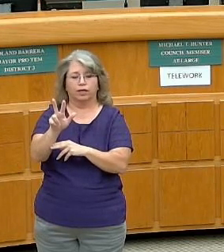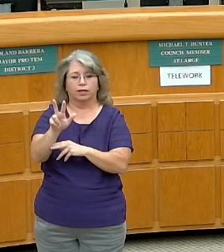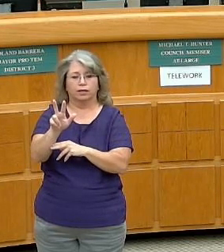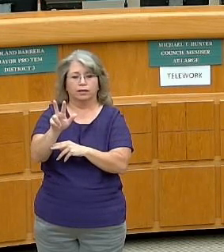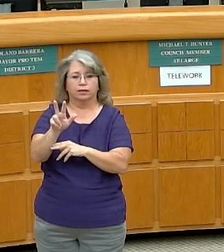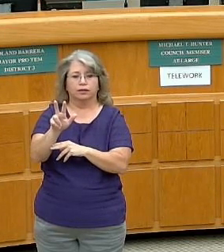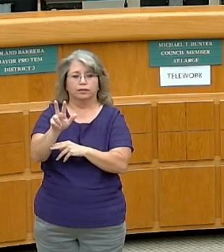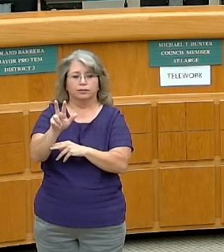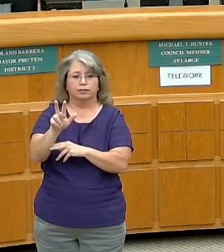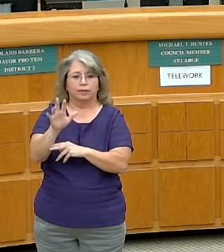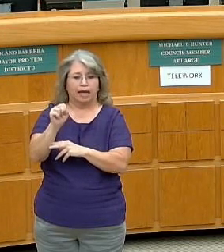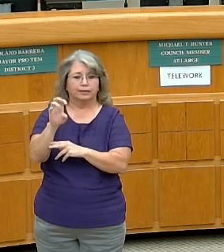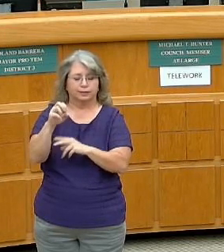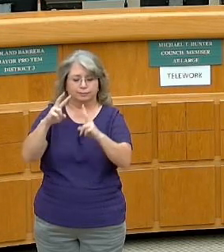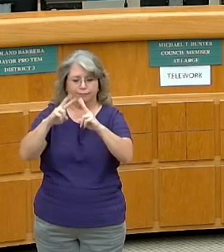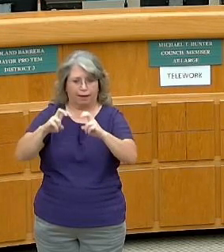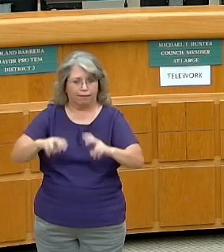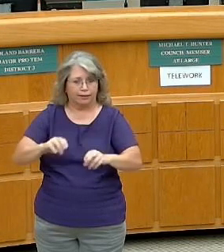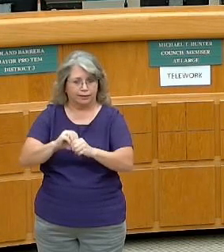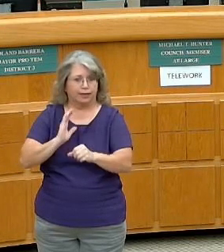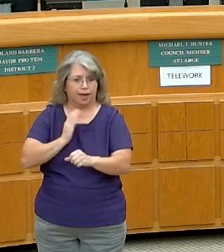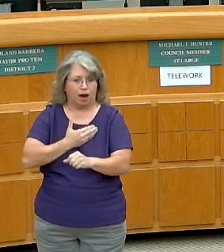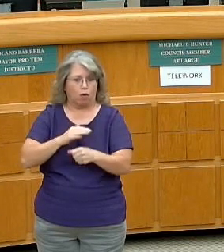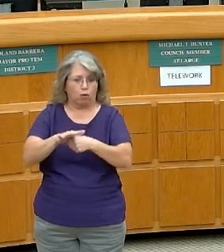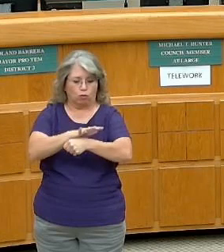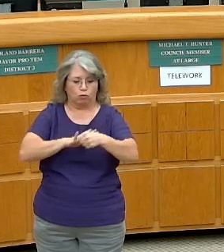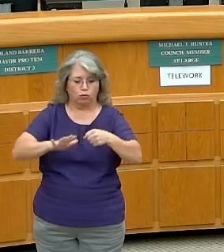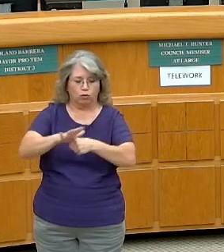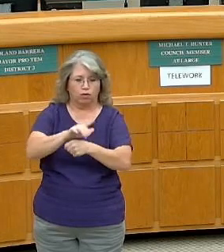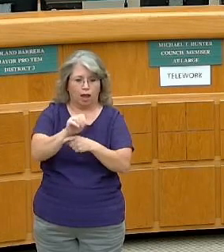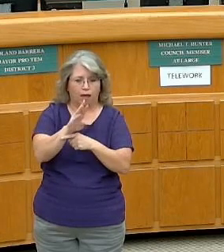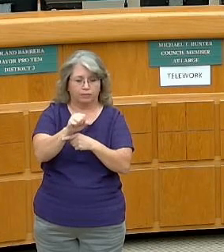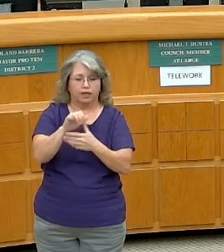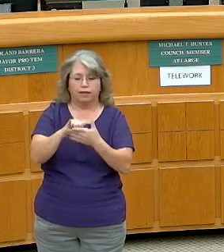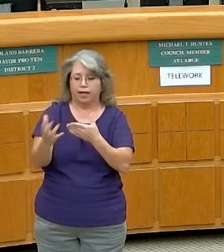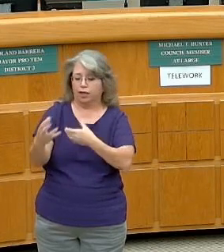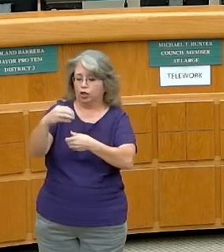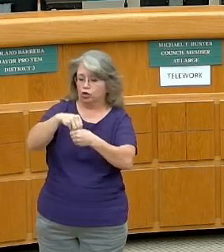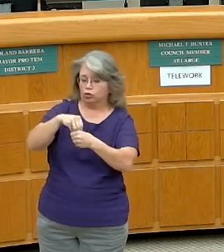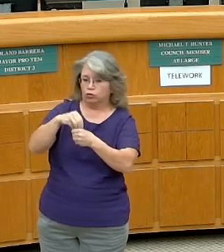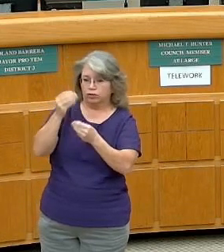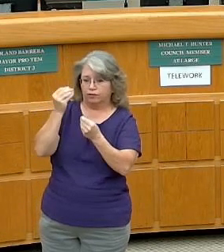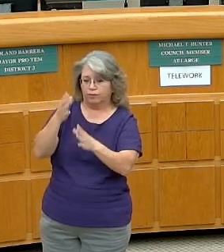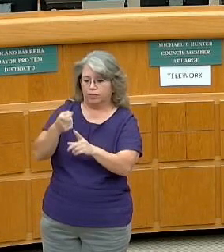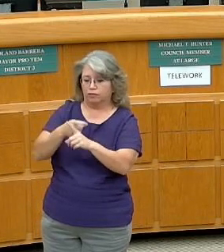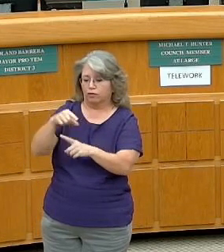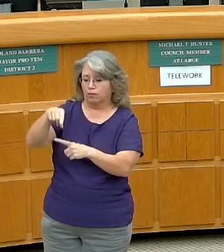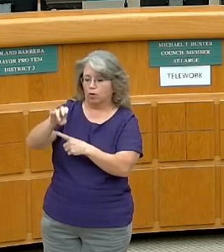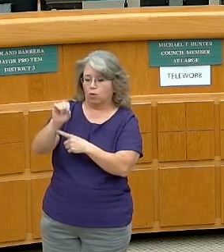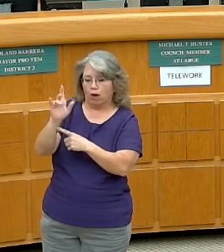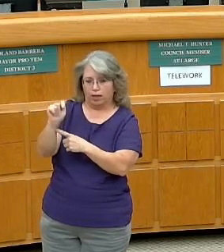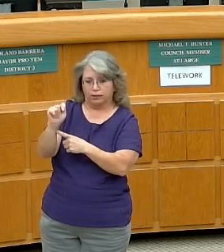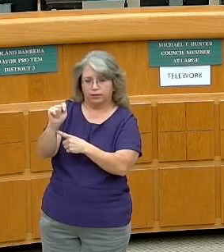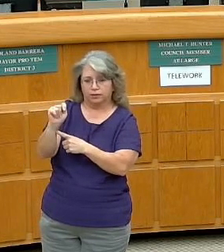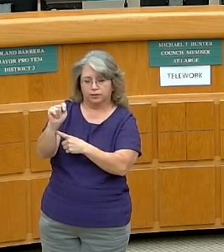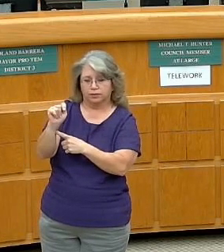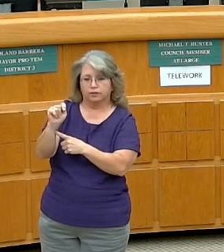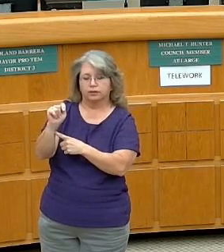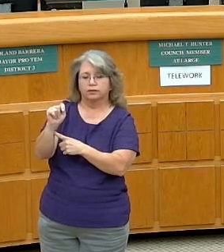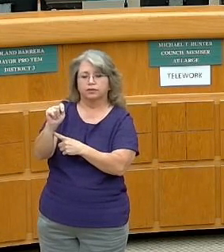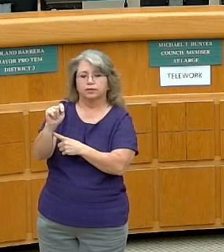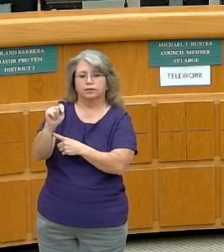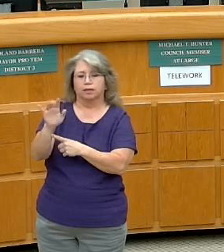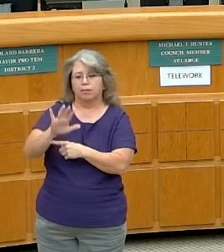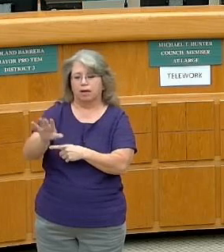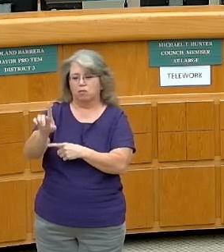labs. That includes information that we've received from Quest Diagnostics of about 183 tests that they performed. We're still